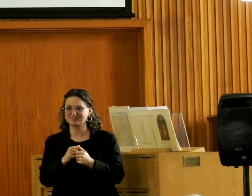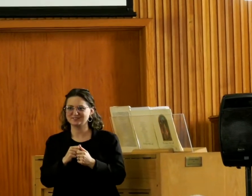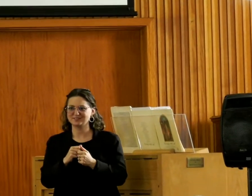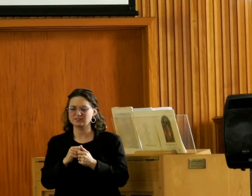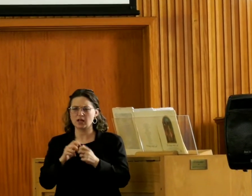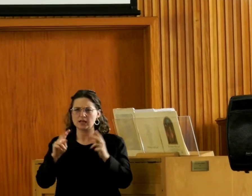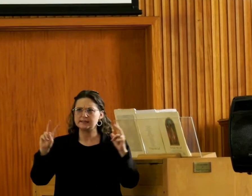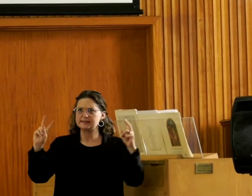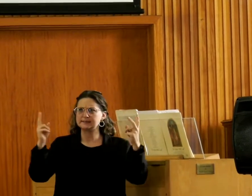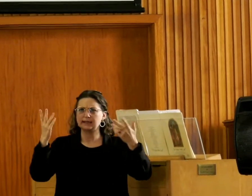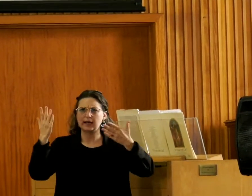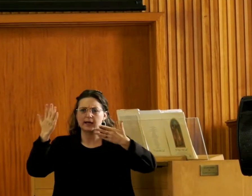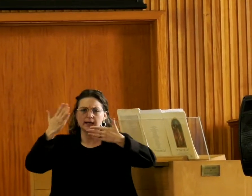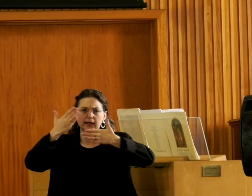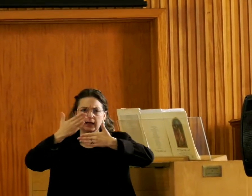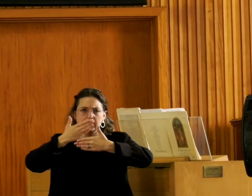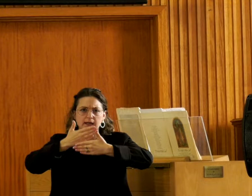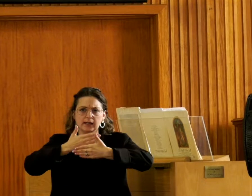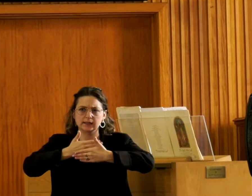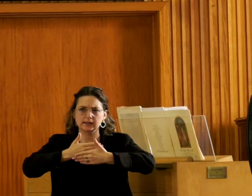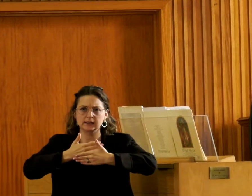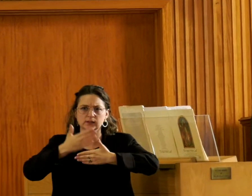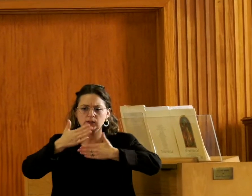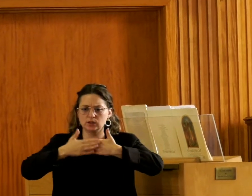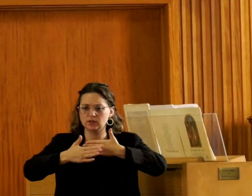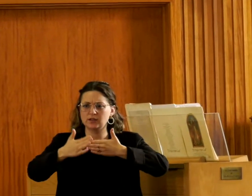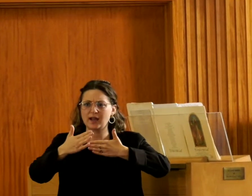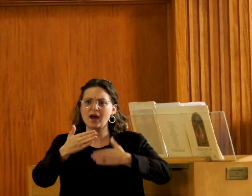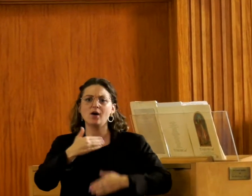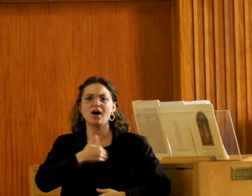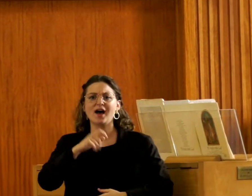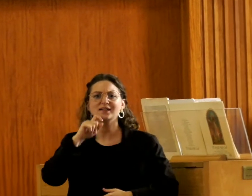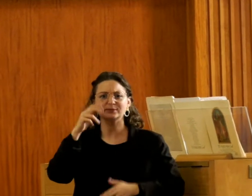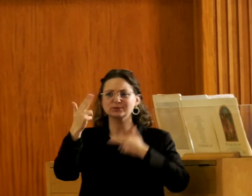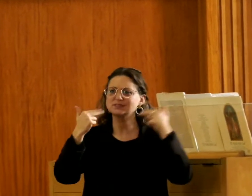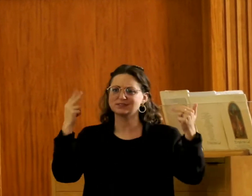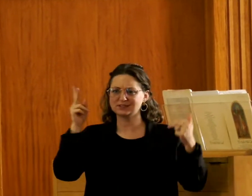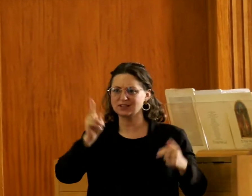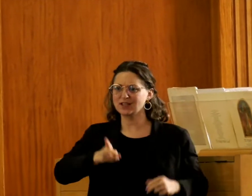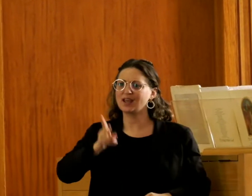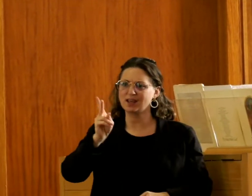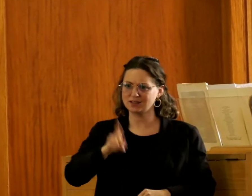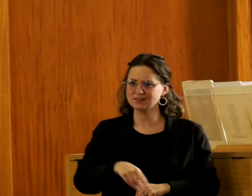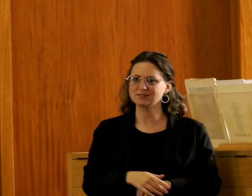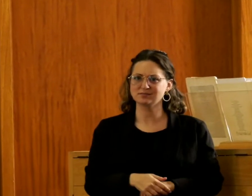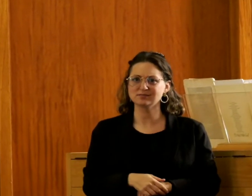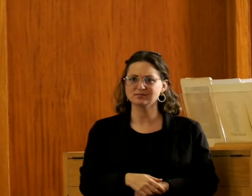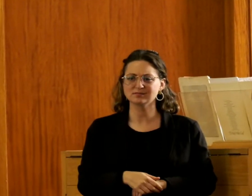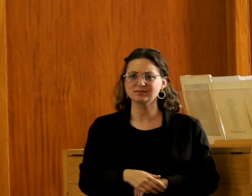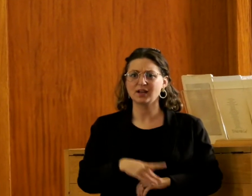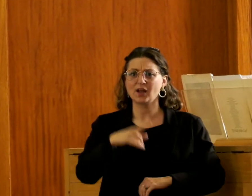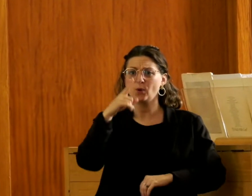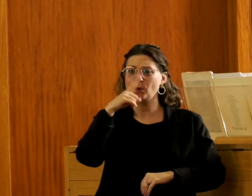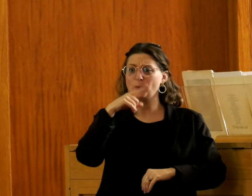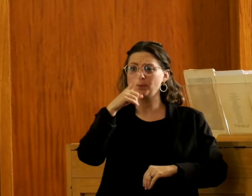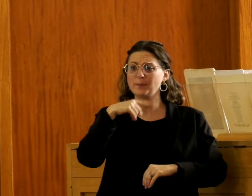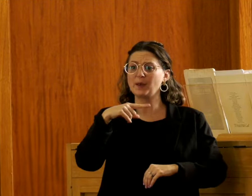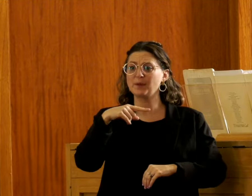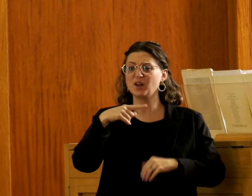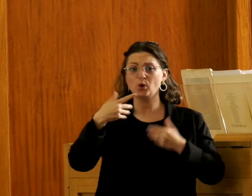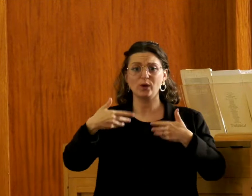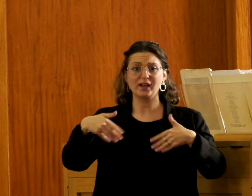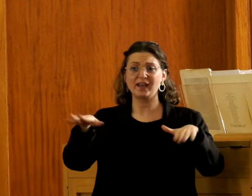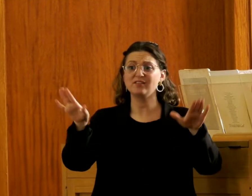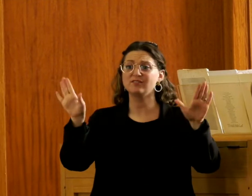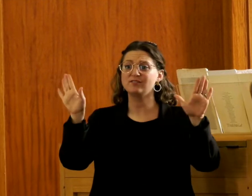dark horizon, our hearts will once more sing. For those who leave us for a while